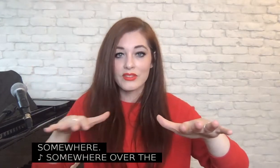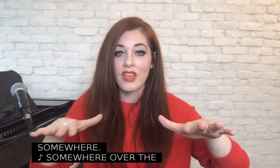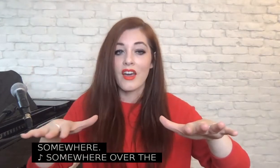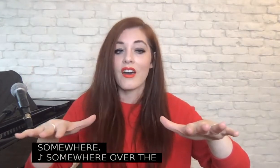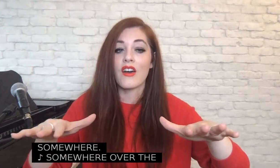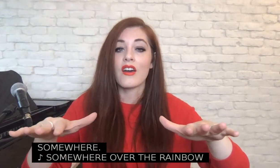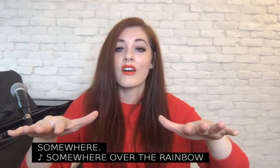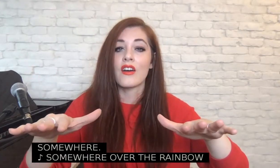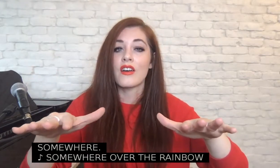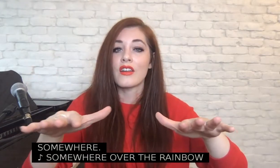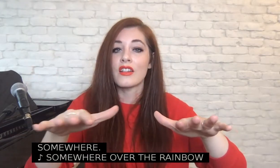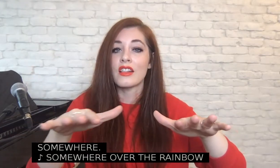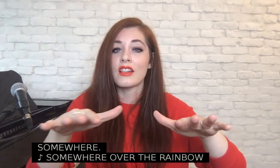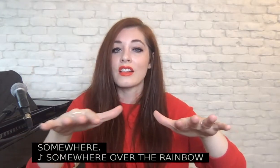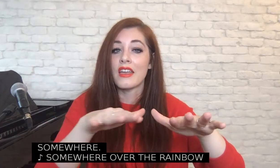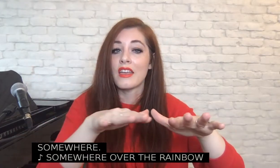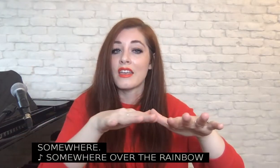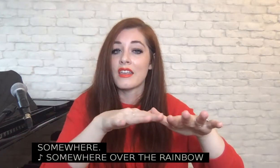there's a